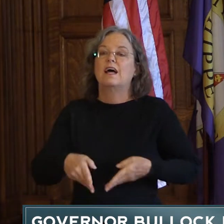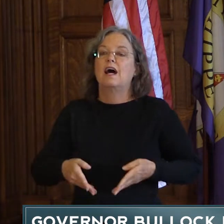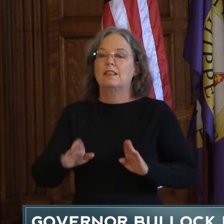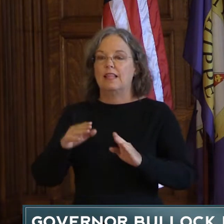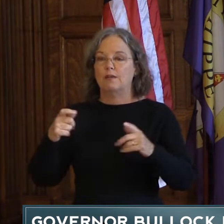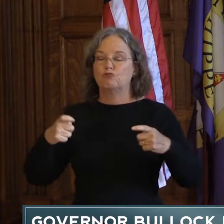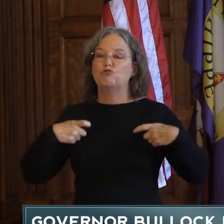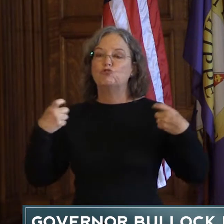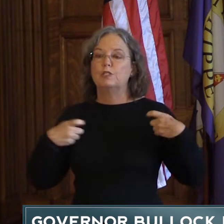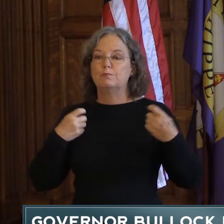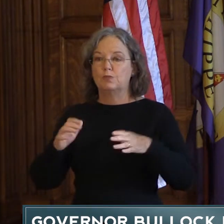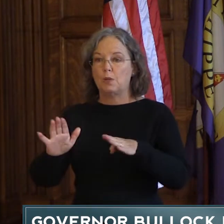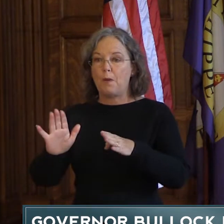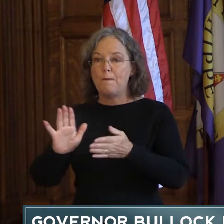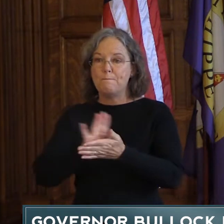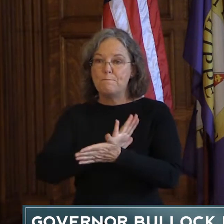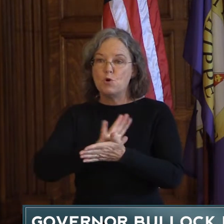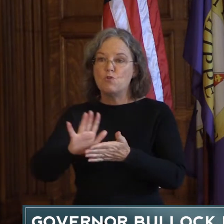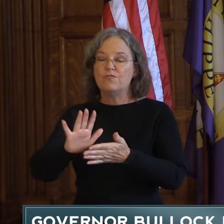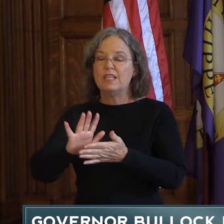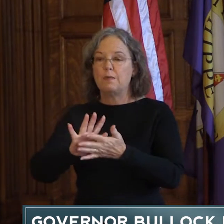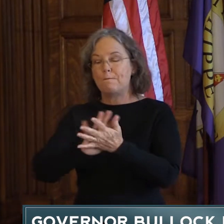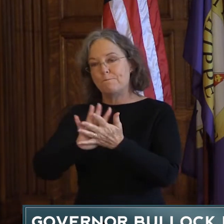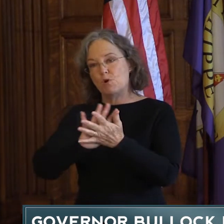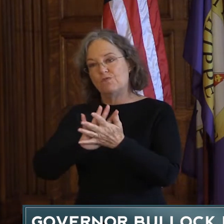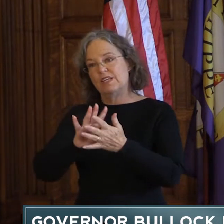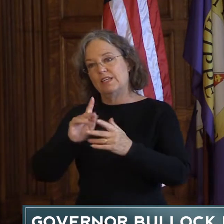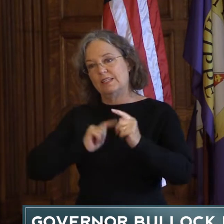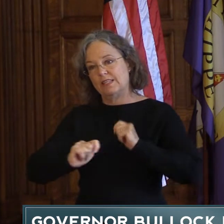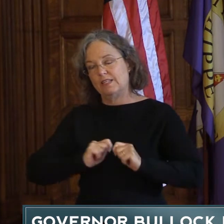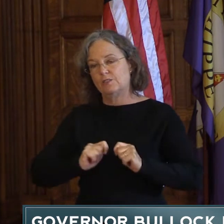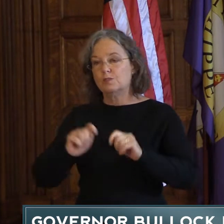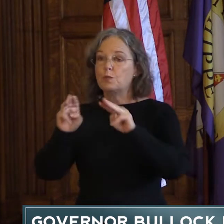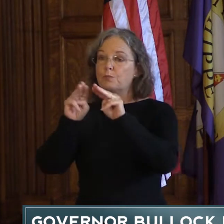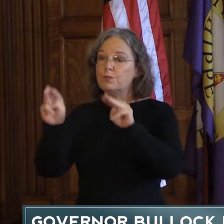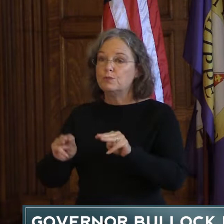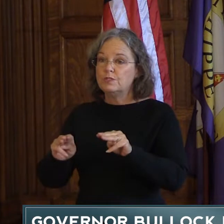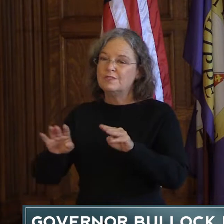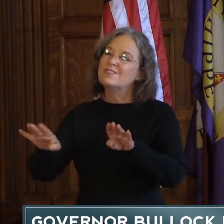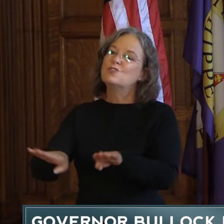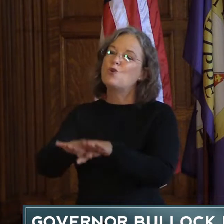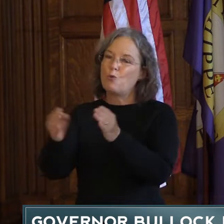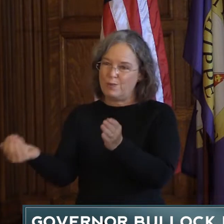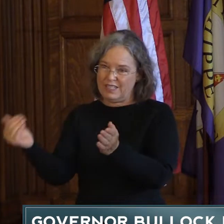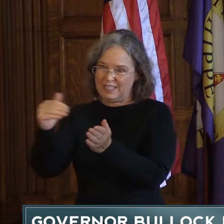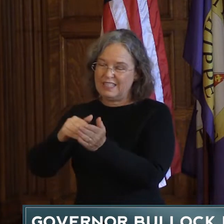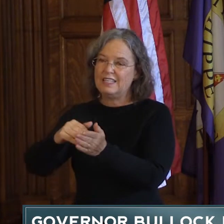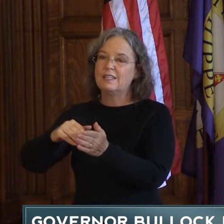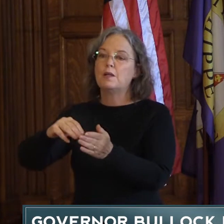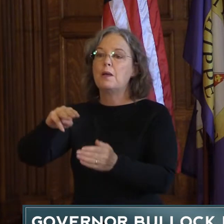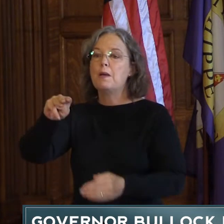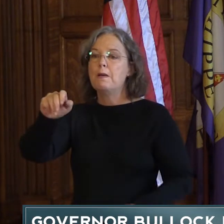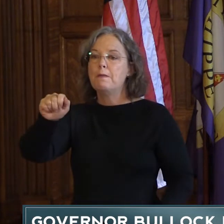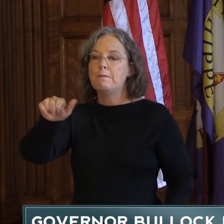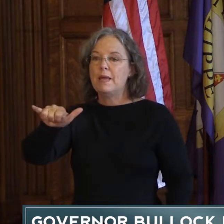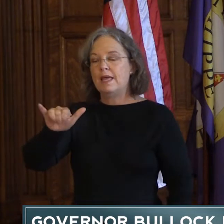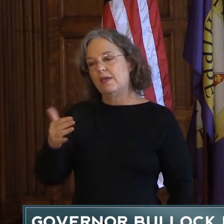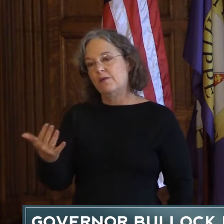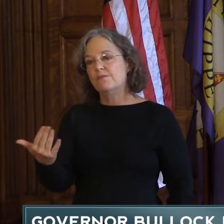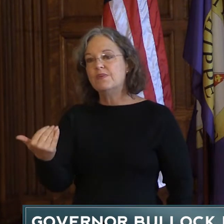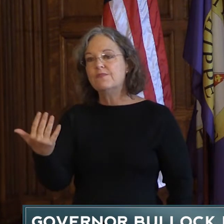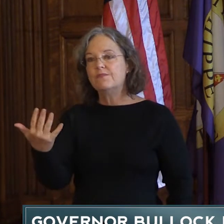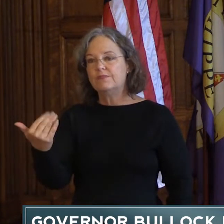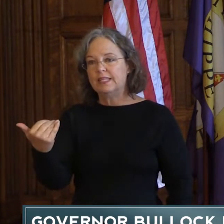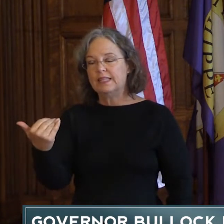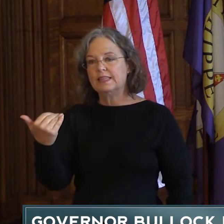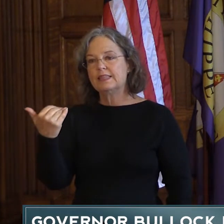studios, movie theaters, and museums to reopen beginning May 15th,